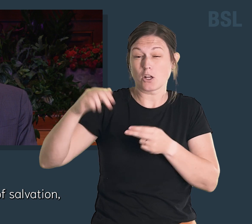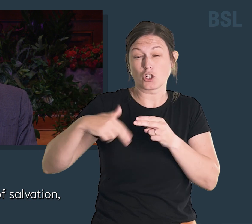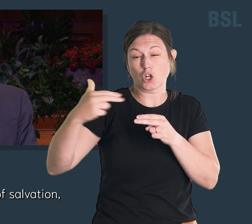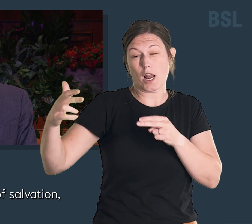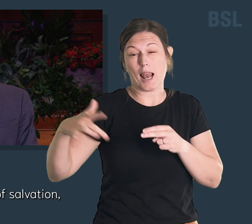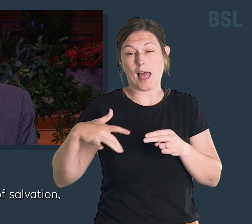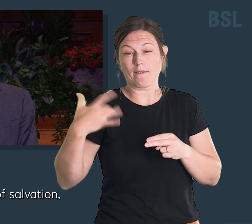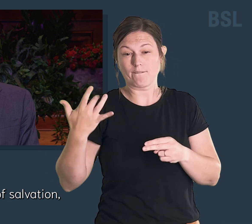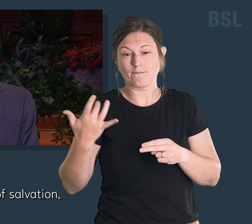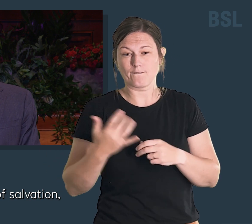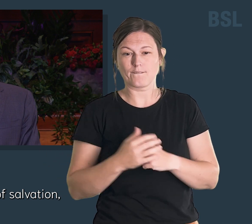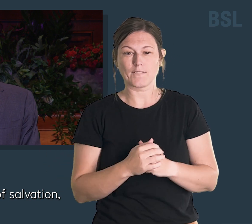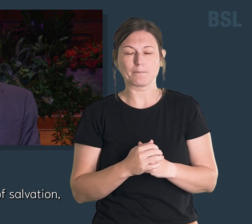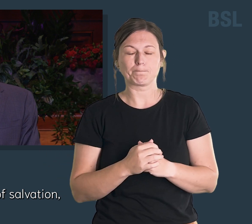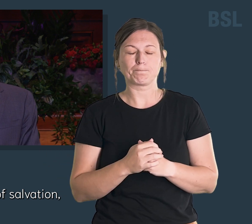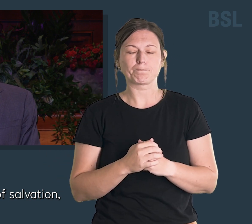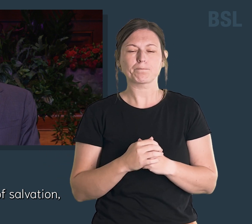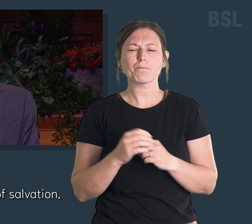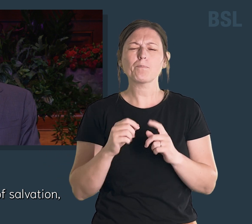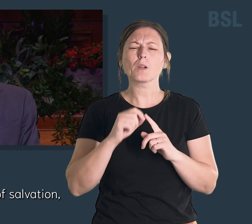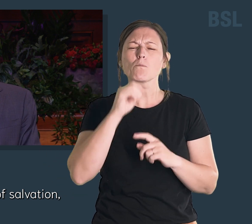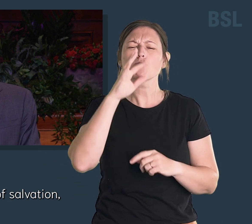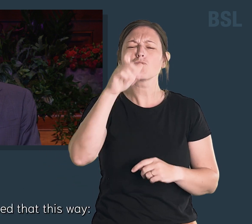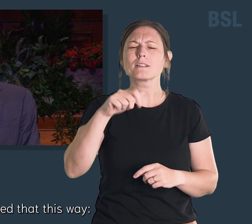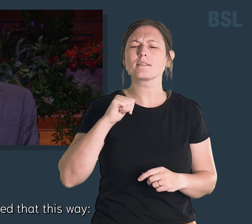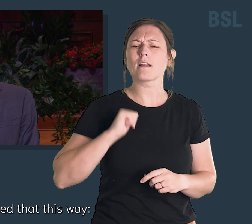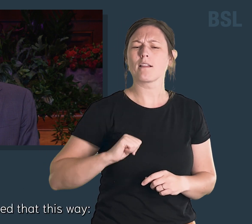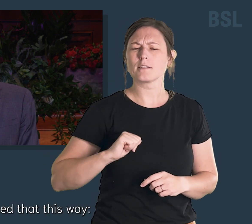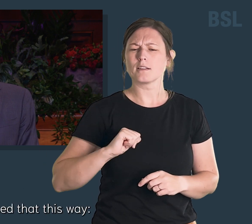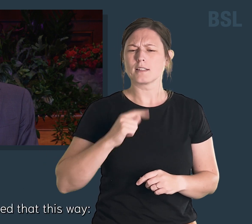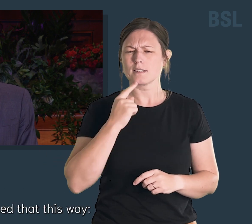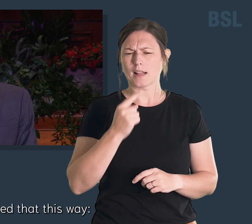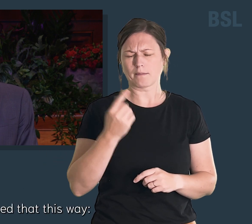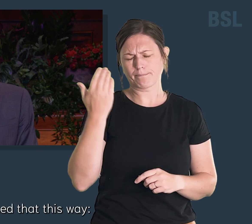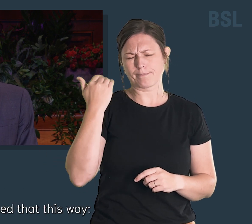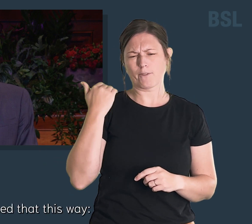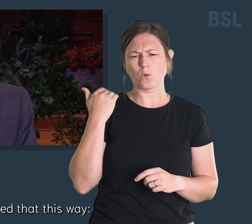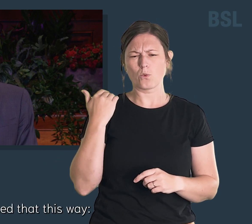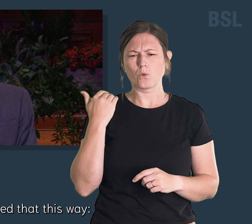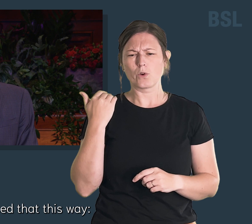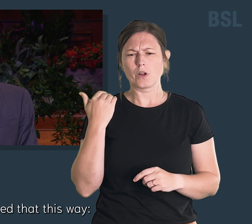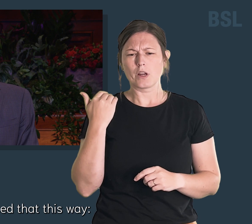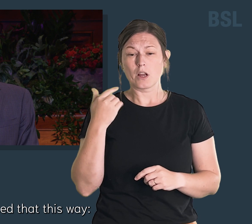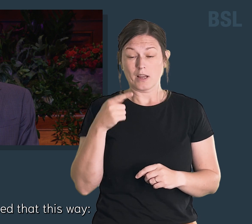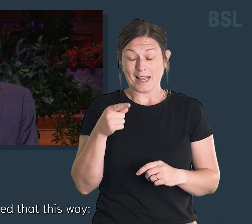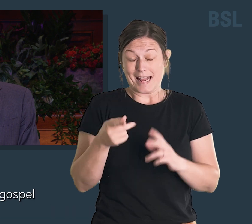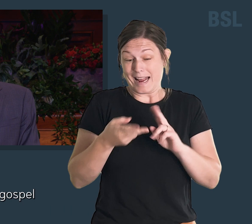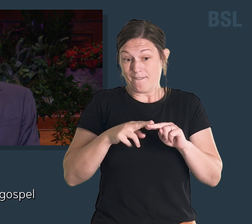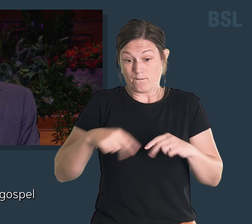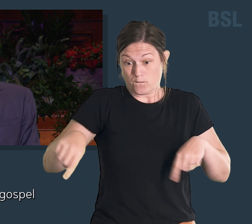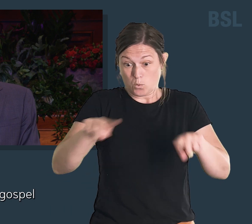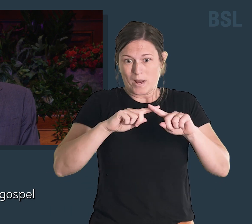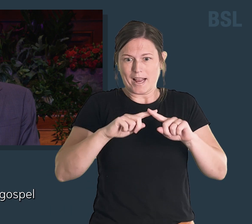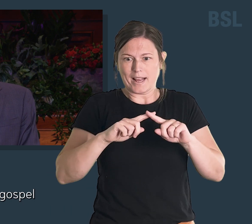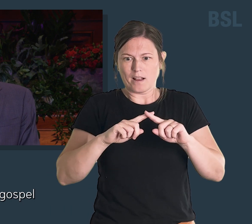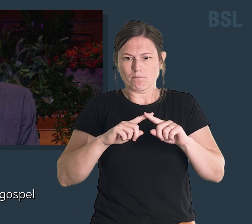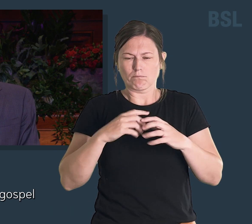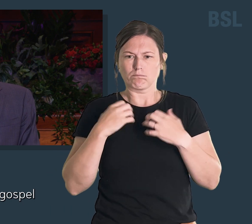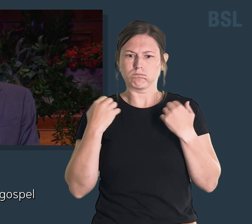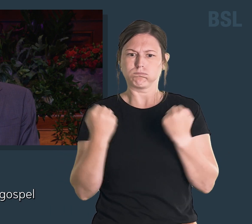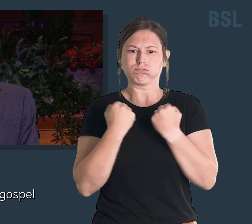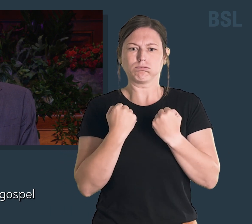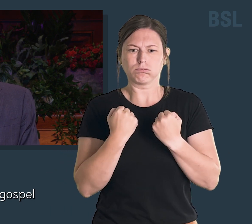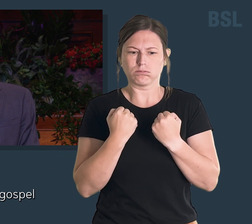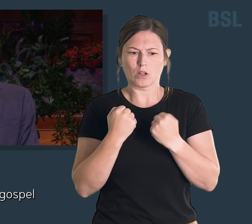salvation, even of life eternal. President Nelson expressed it this way, when we embrace the